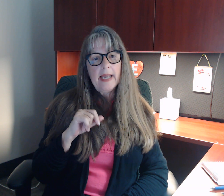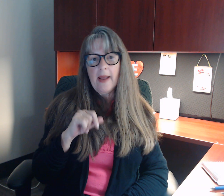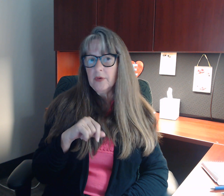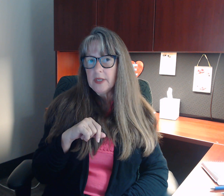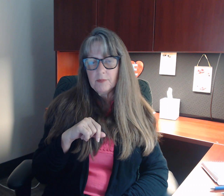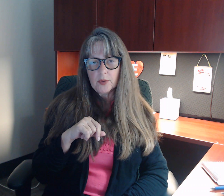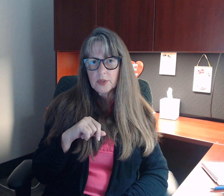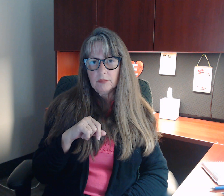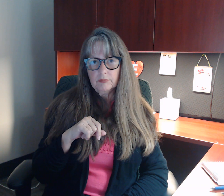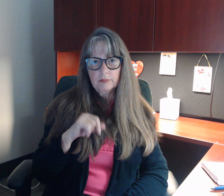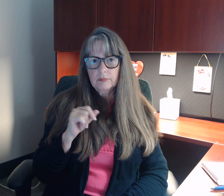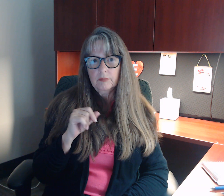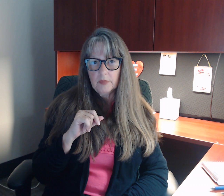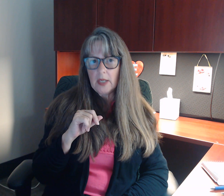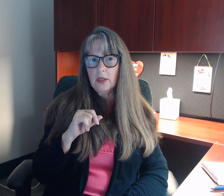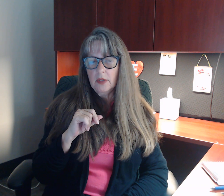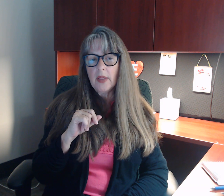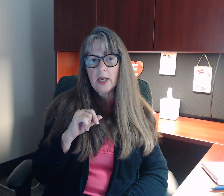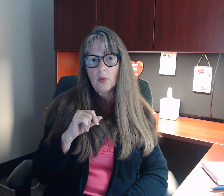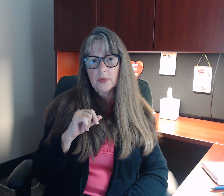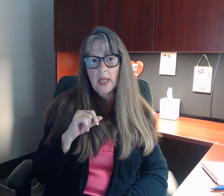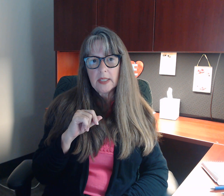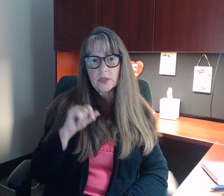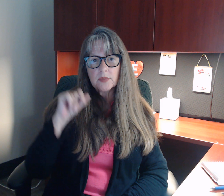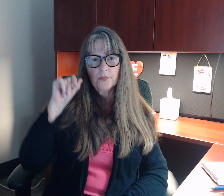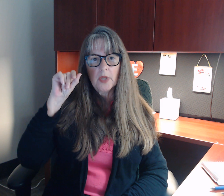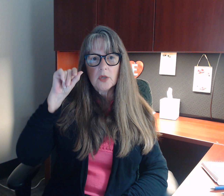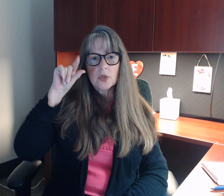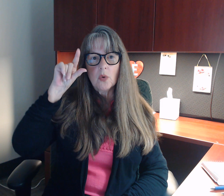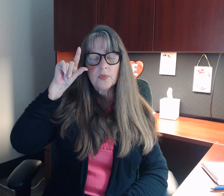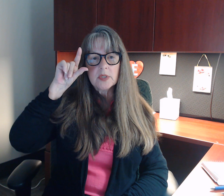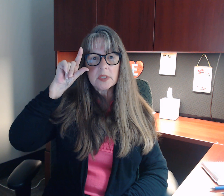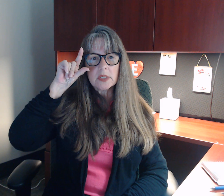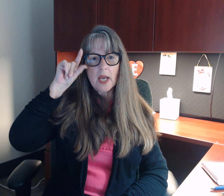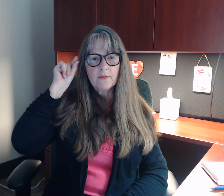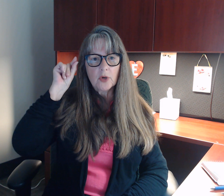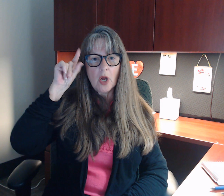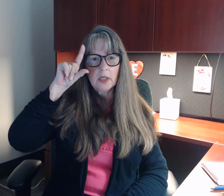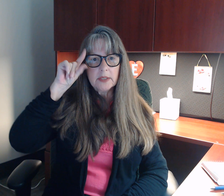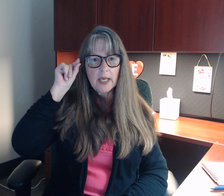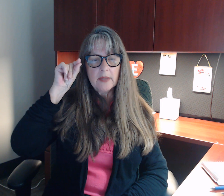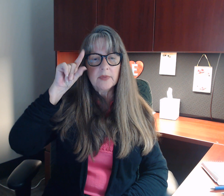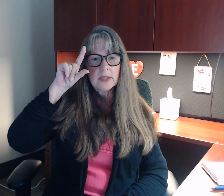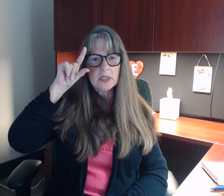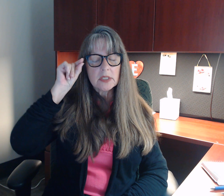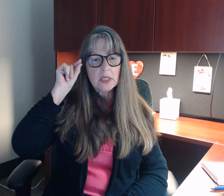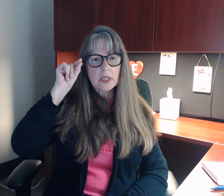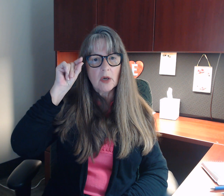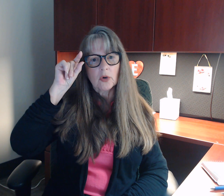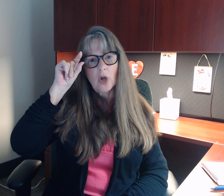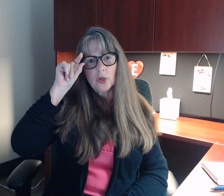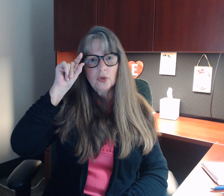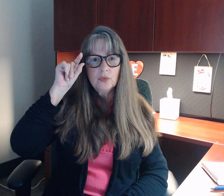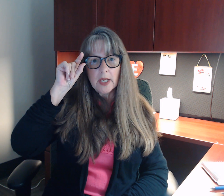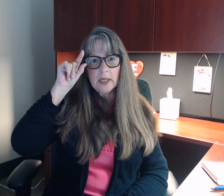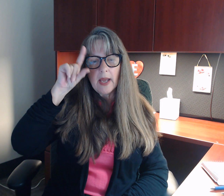every deaf person, they know where that is. So this is the sign for Gallaudet. This is or Gallaudet, however